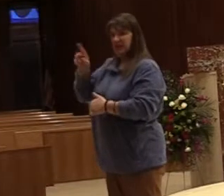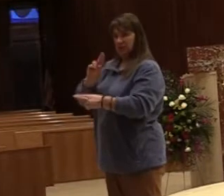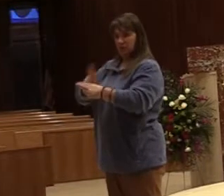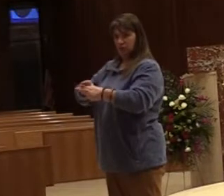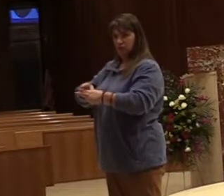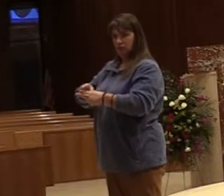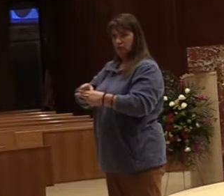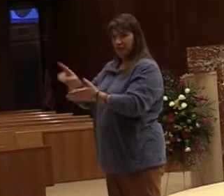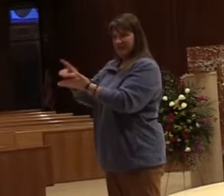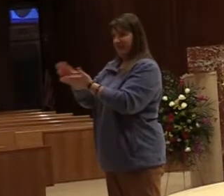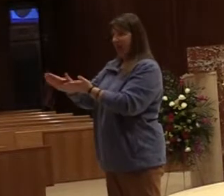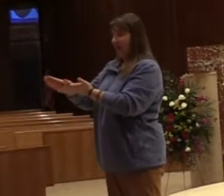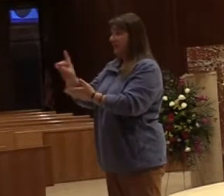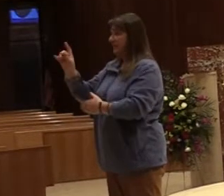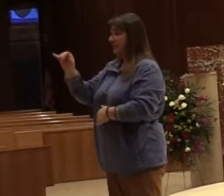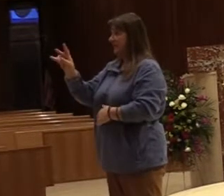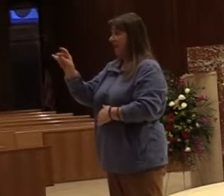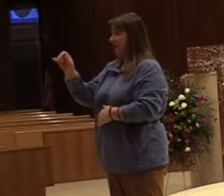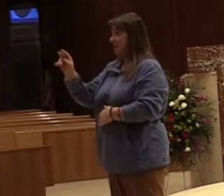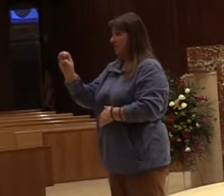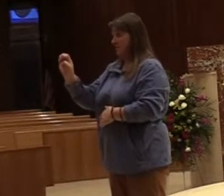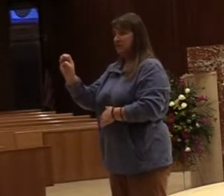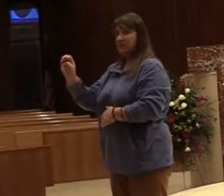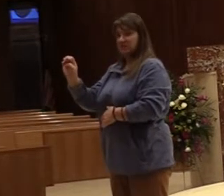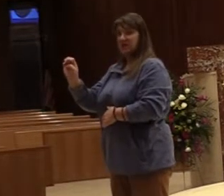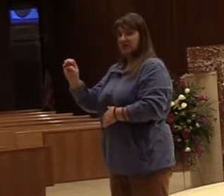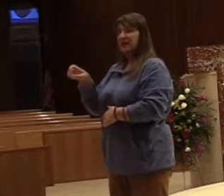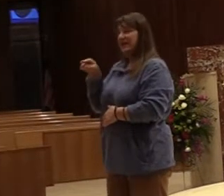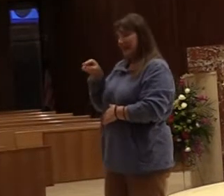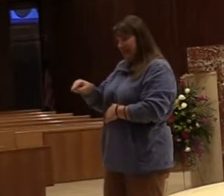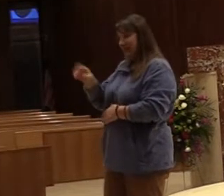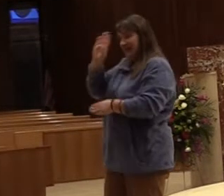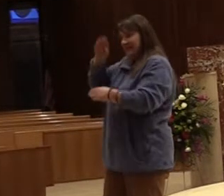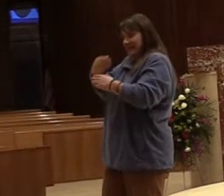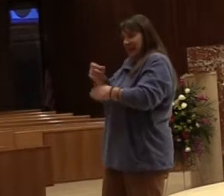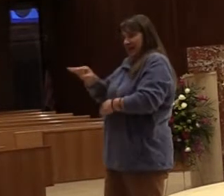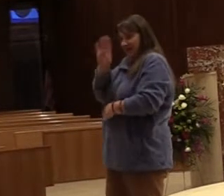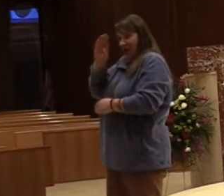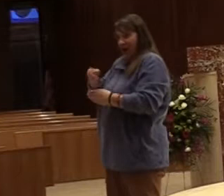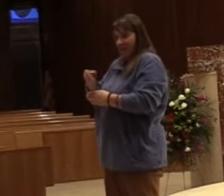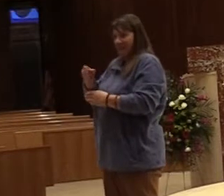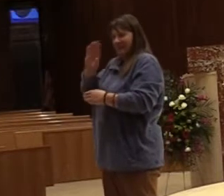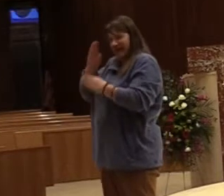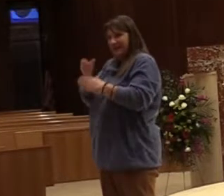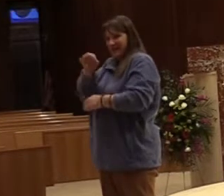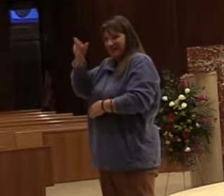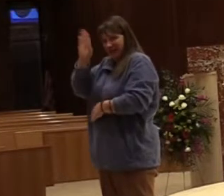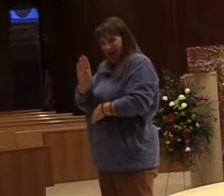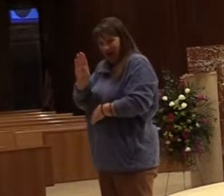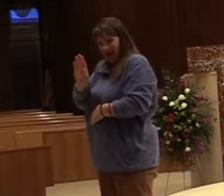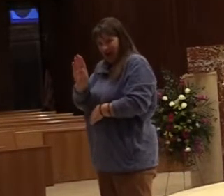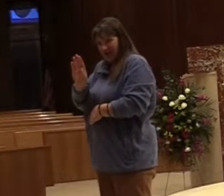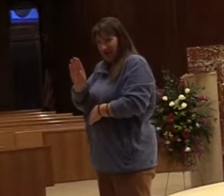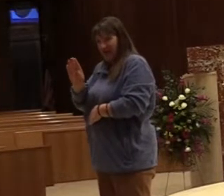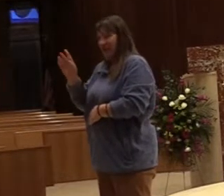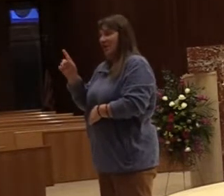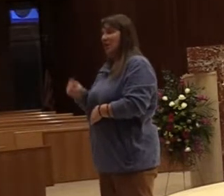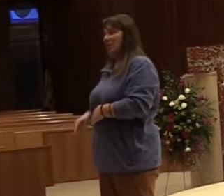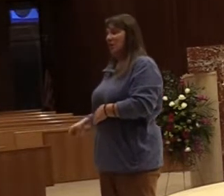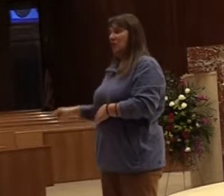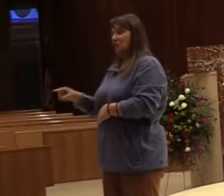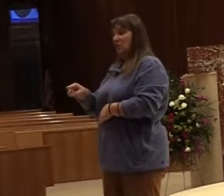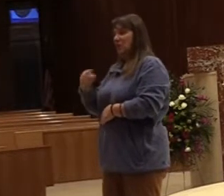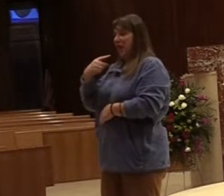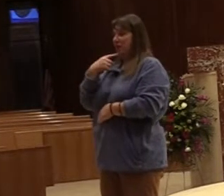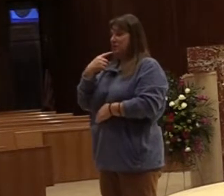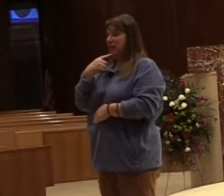the Caesar, the man in charge, is a son of God. And so they're proposing that the son of God should be against